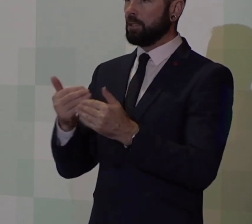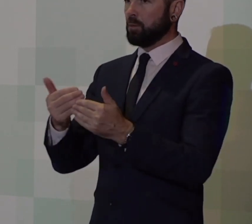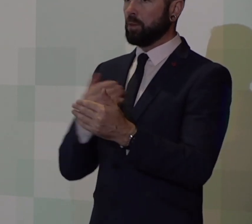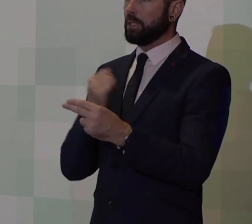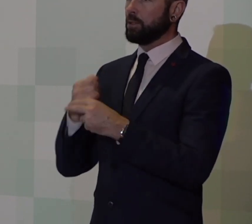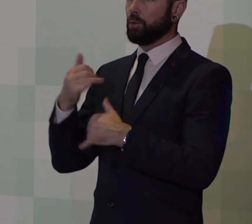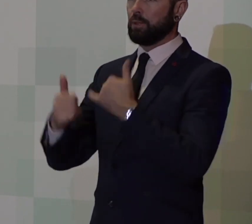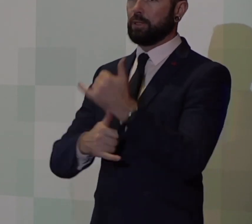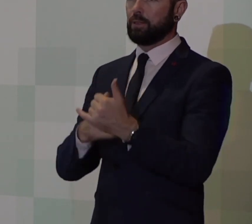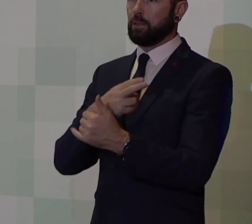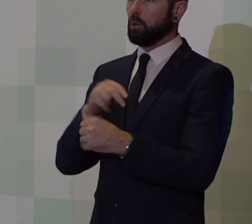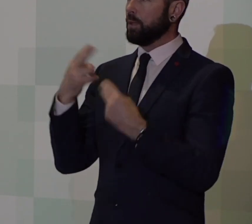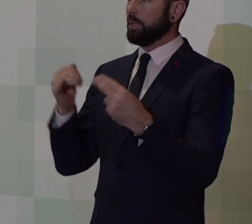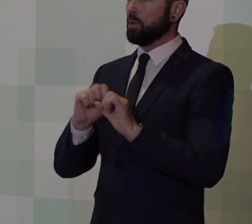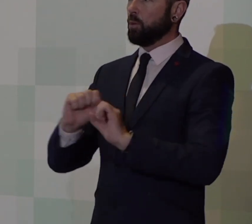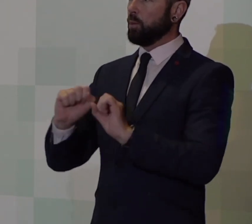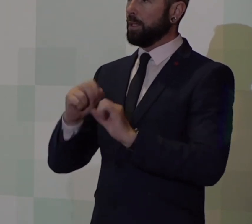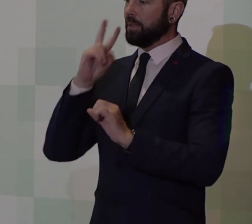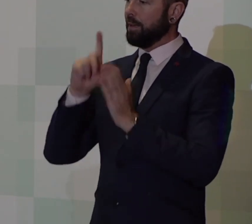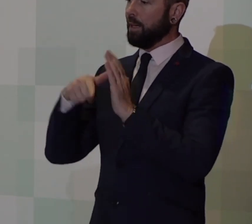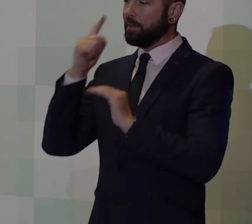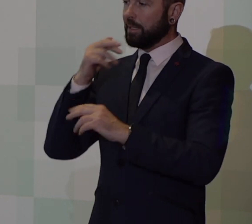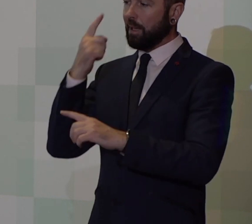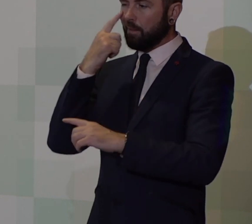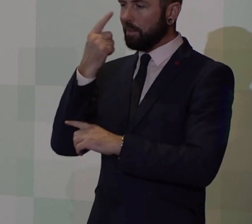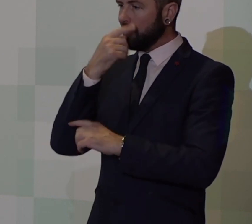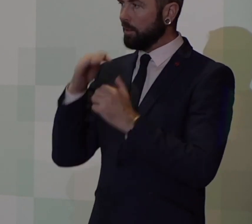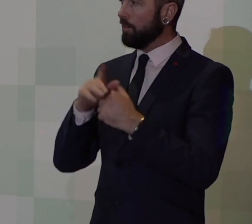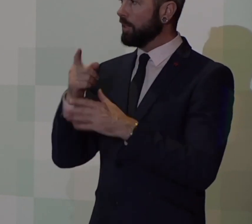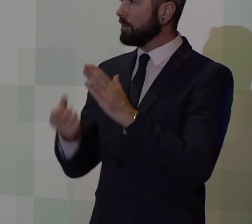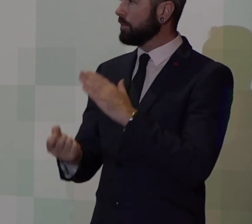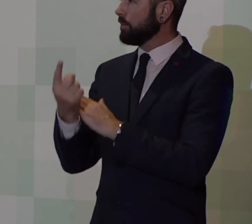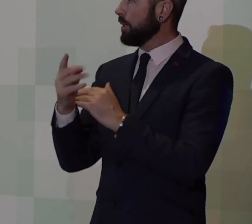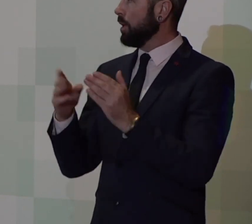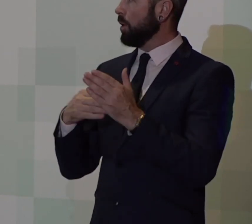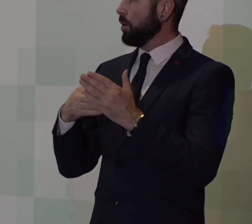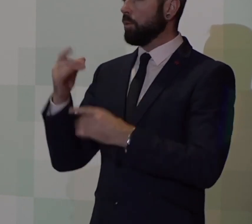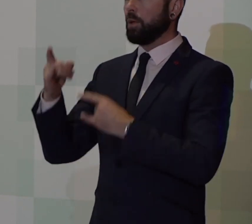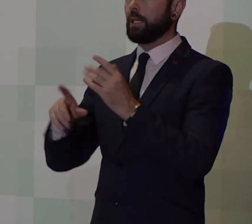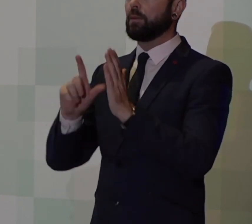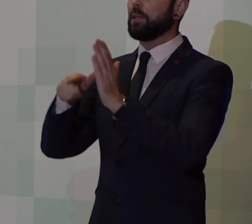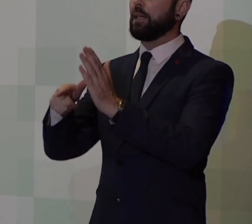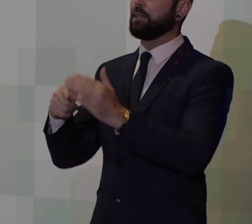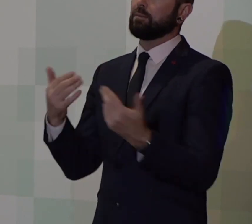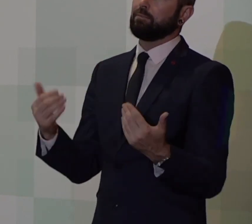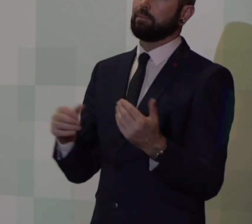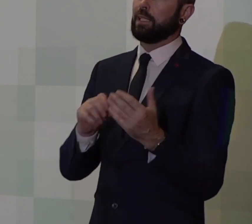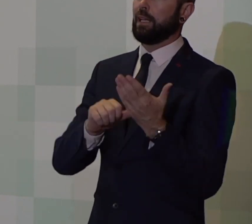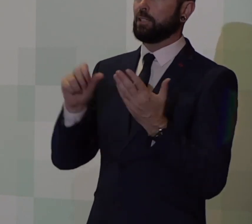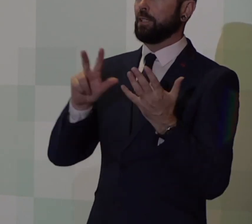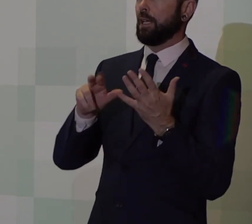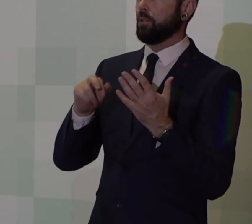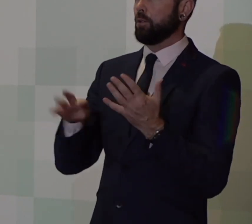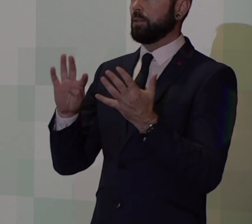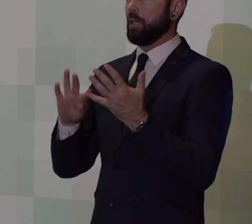years. We don't have to wait until later to see evidence of this. What does happen a little bit later on, around about 8, 9, is that